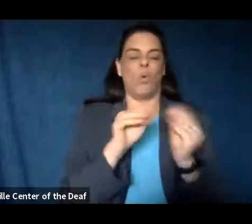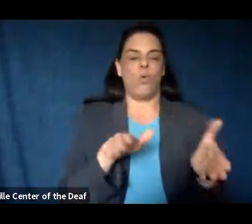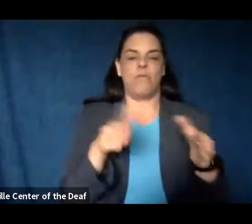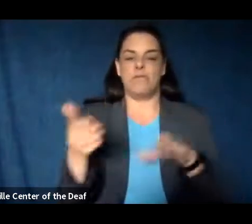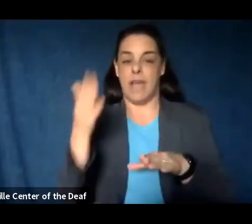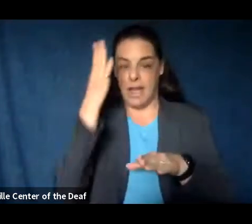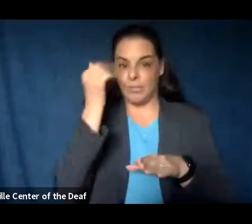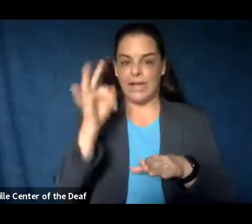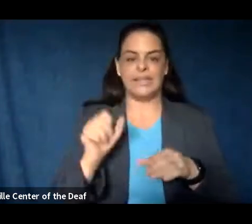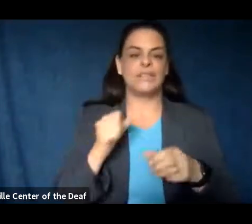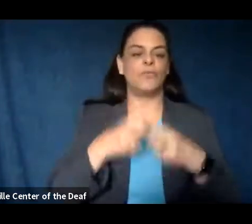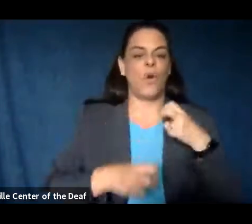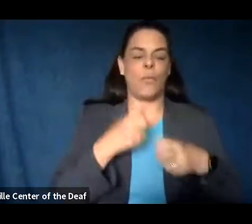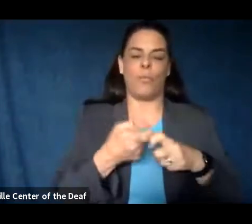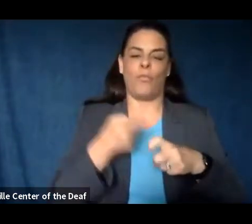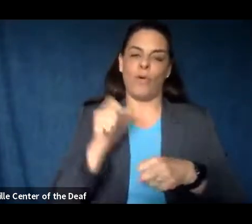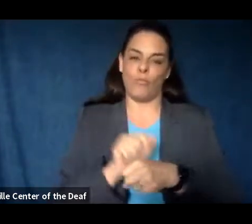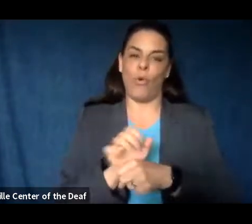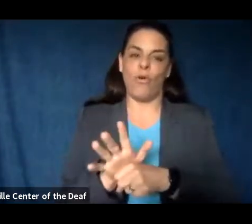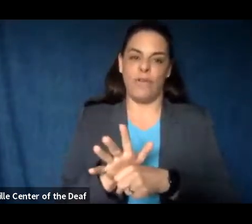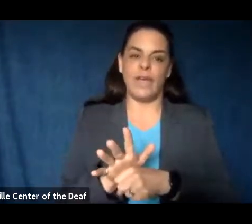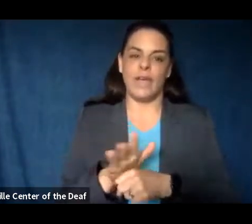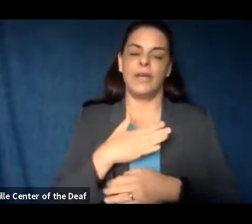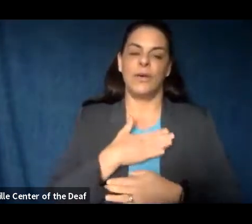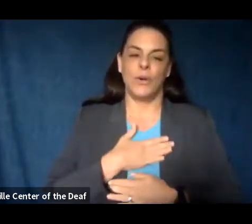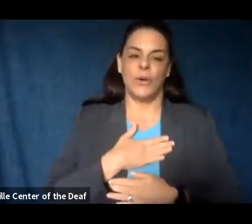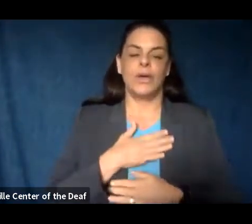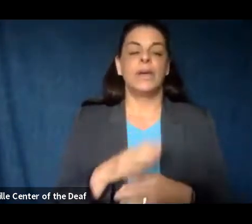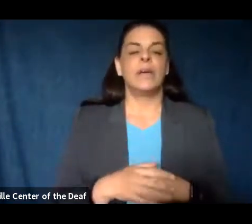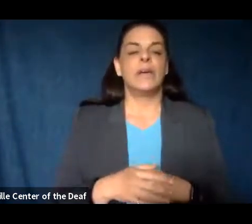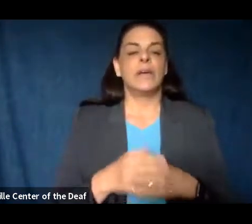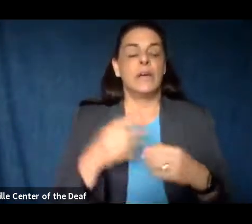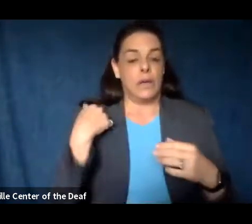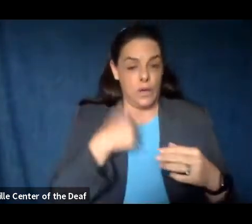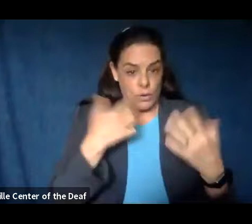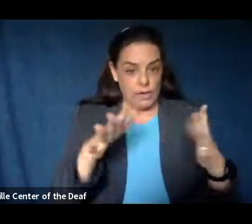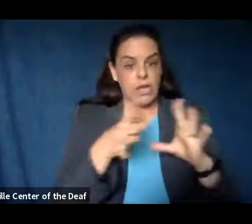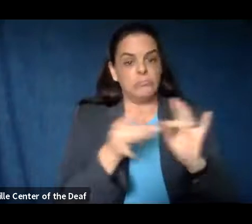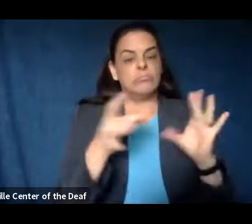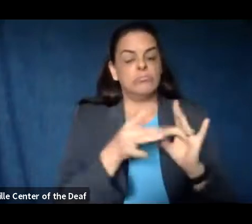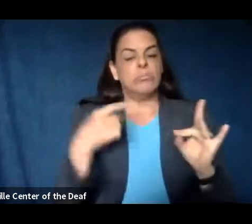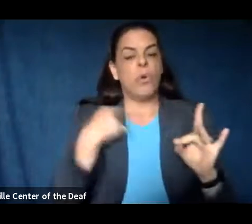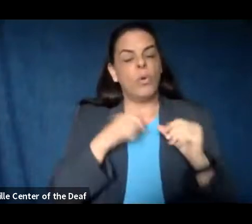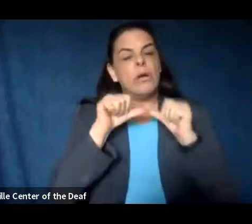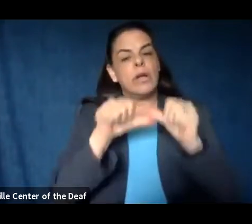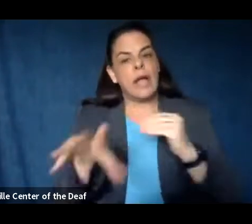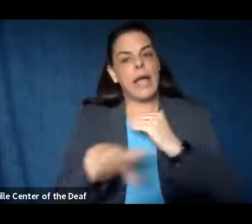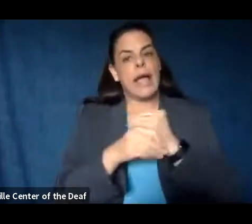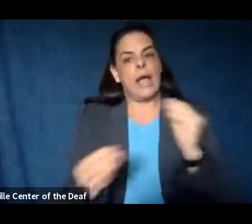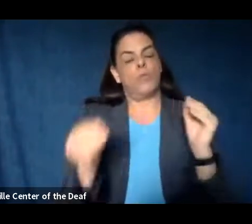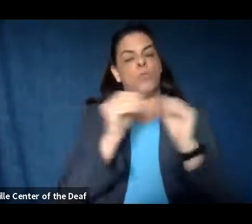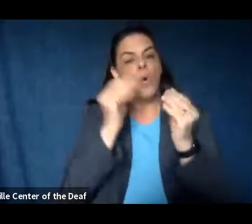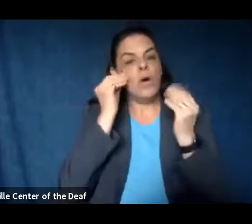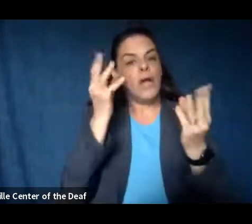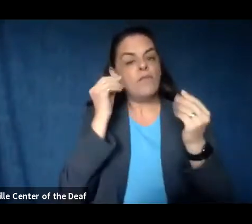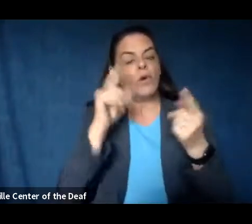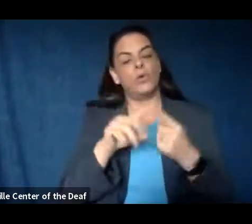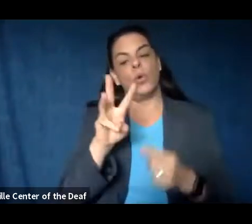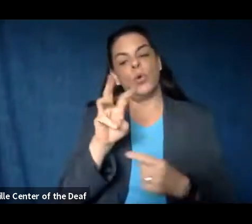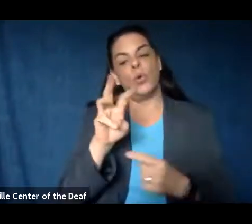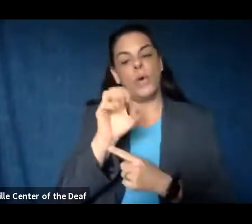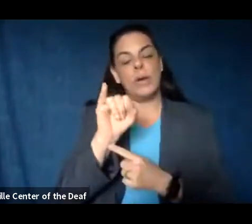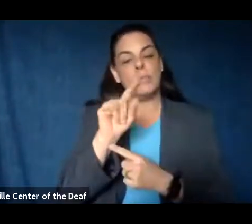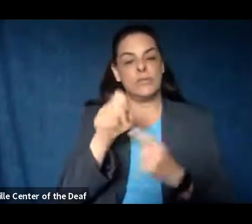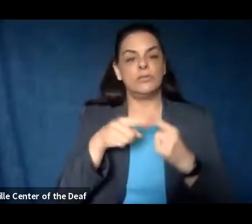complications. As we stated, we continue to work to add more information to our local situation to our website to help inform